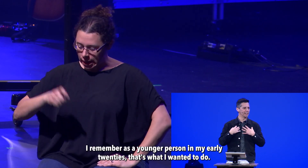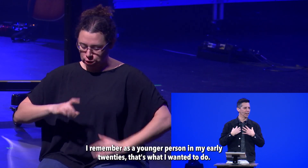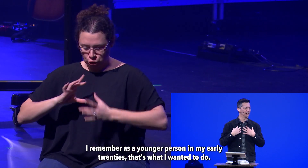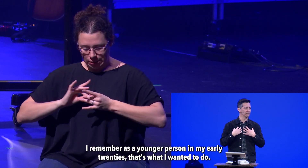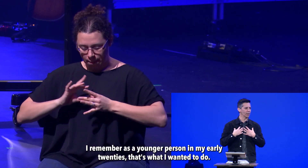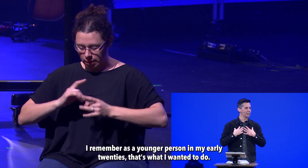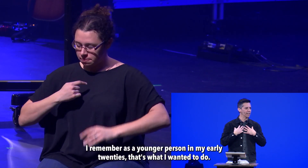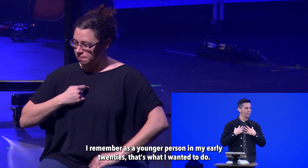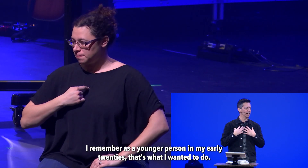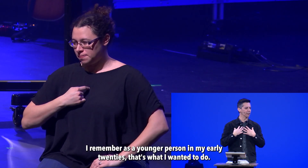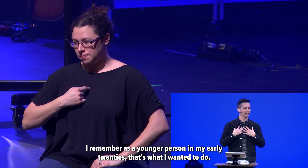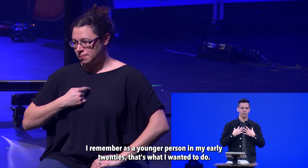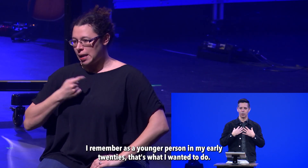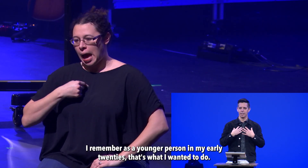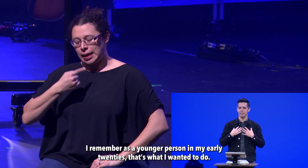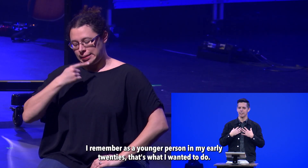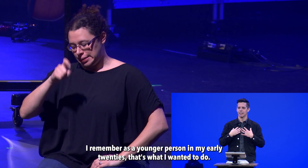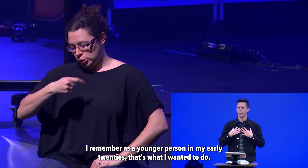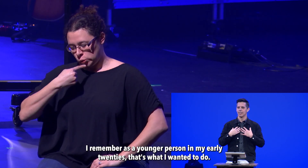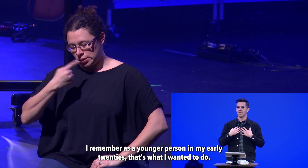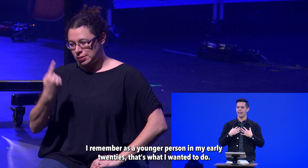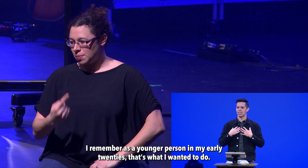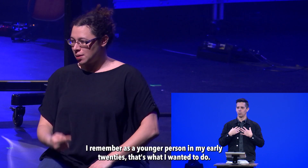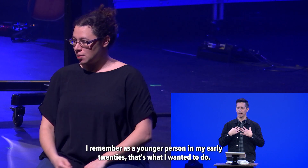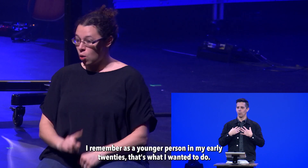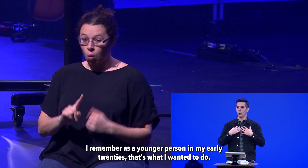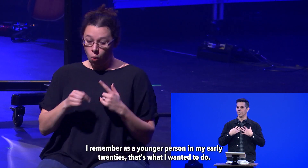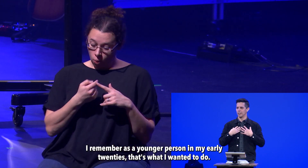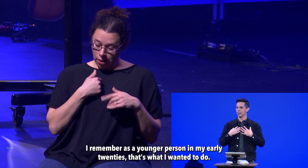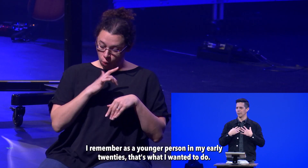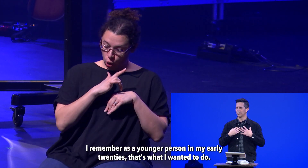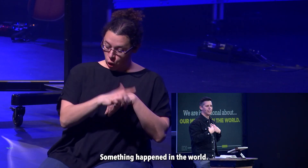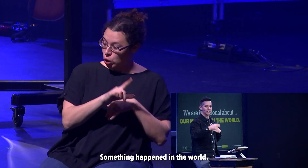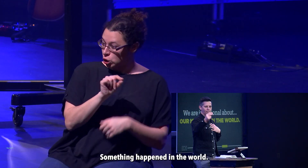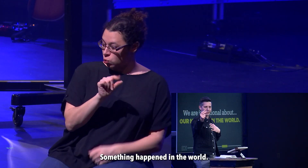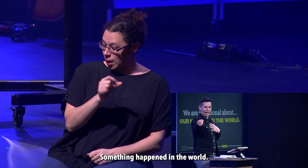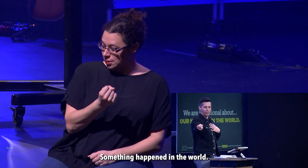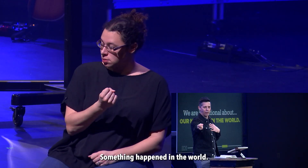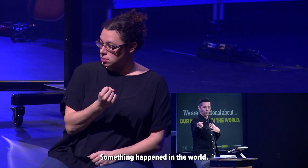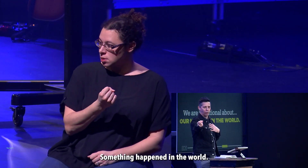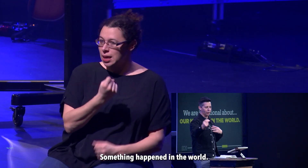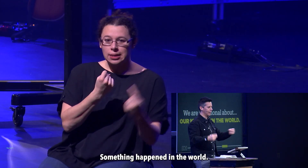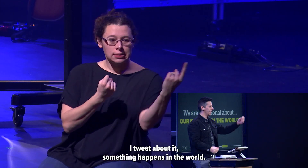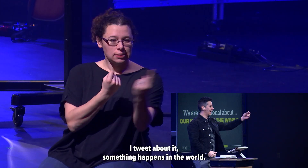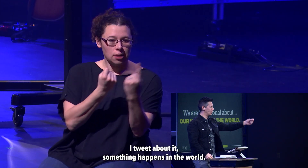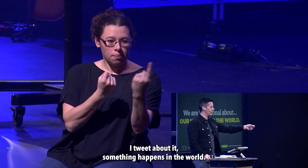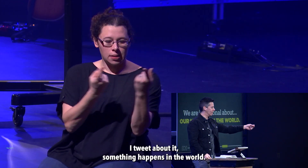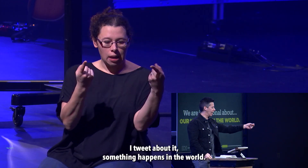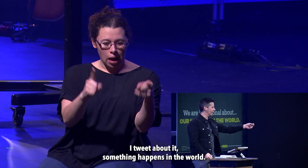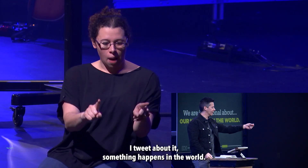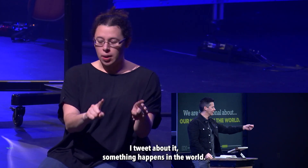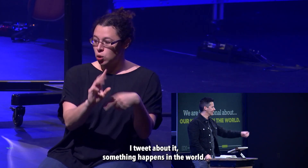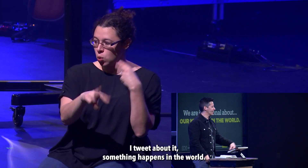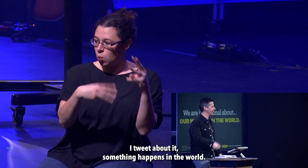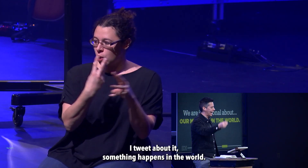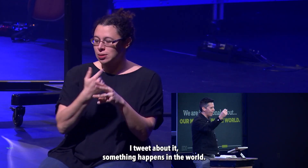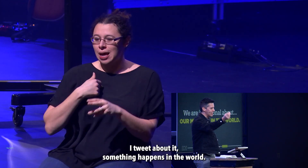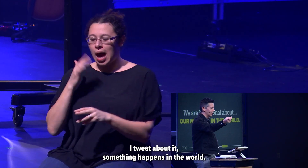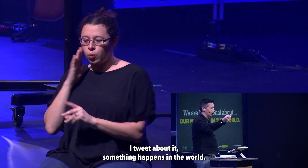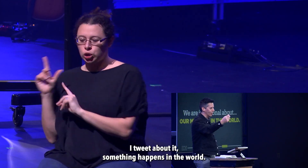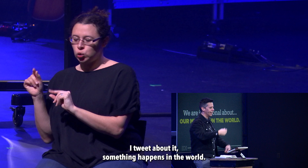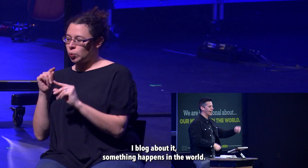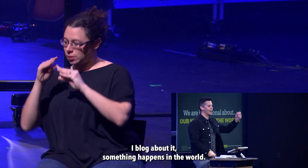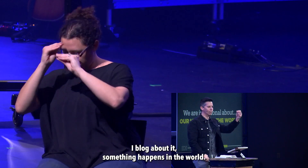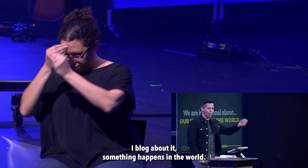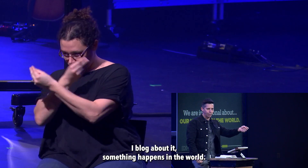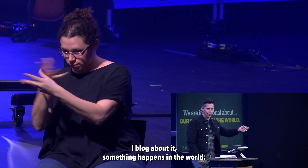as a younger person in my early 20s, that's what I wanted to do. Something happened in the world, I tweet about it. Something happens